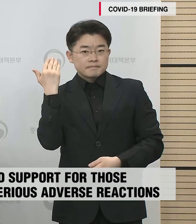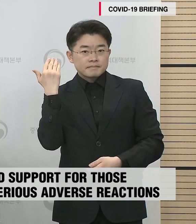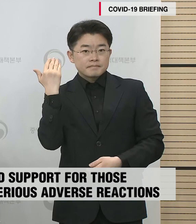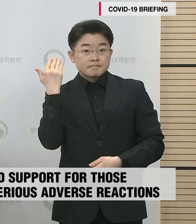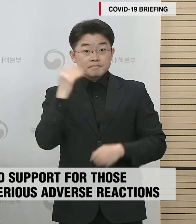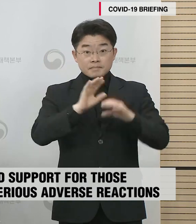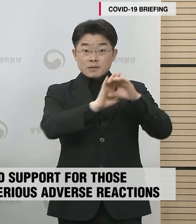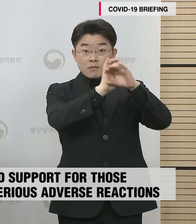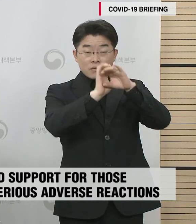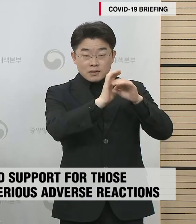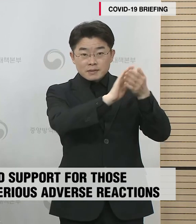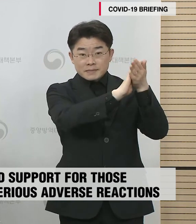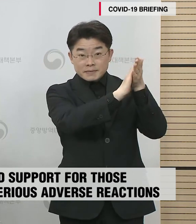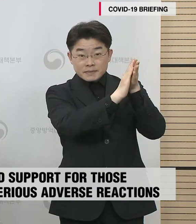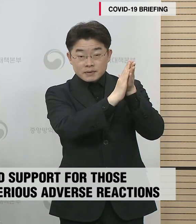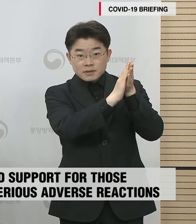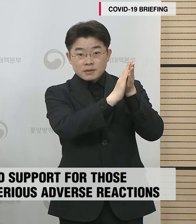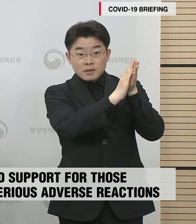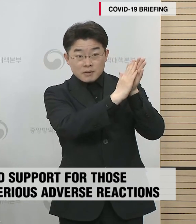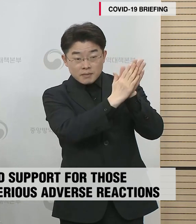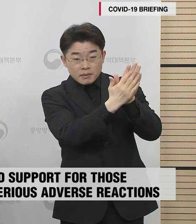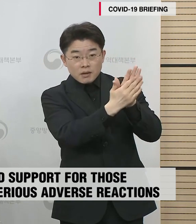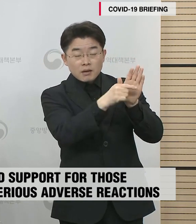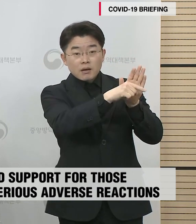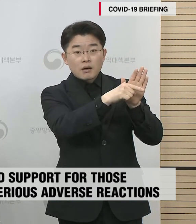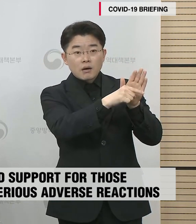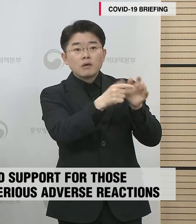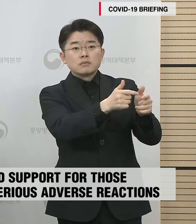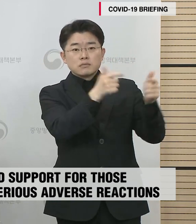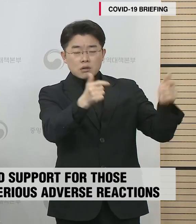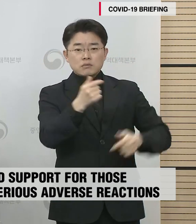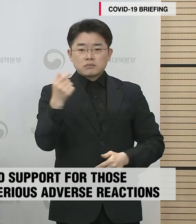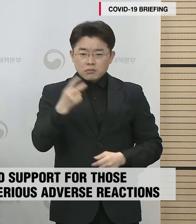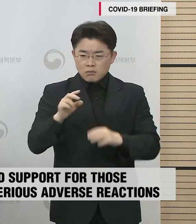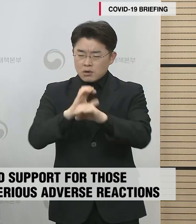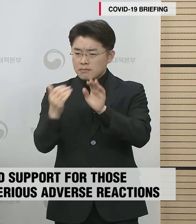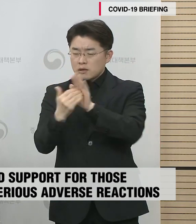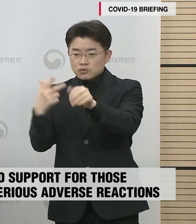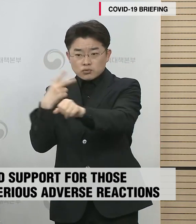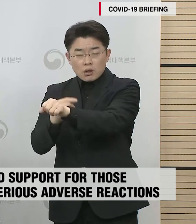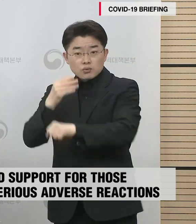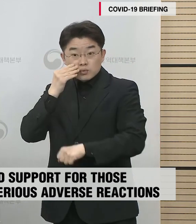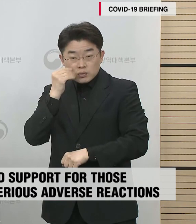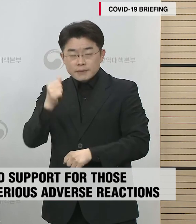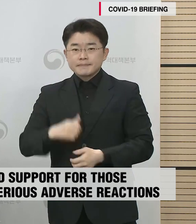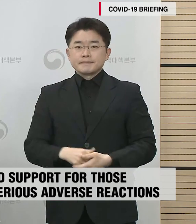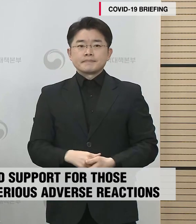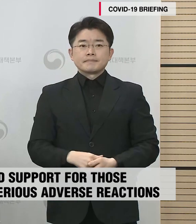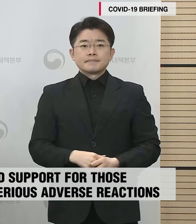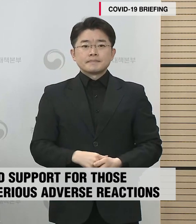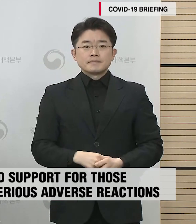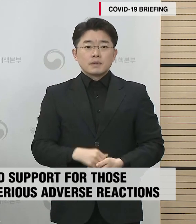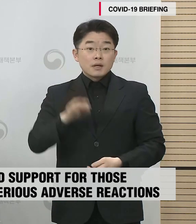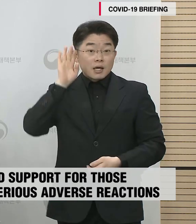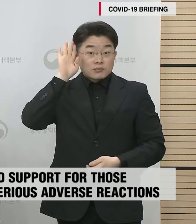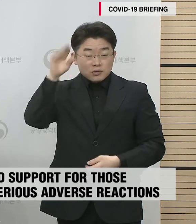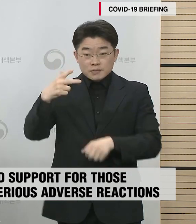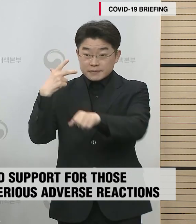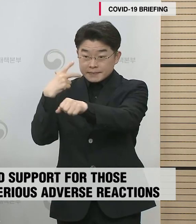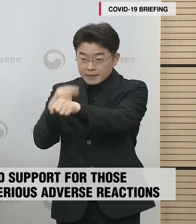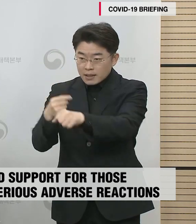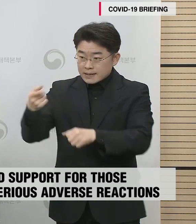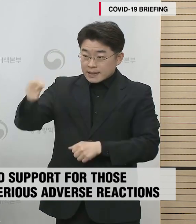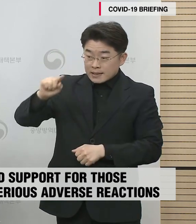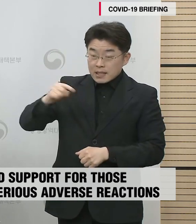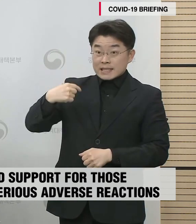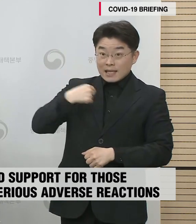says that according to latest statistics, we see that We have seen the effectiveness of the